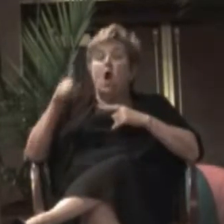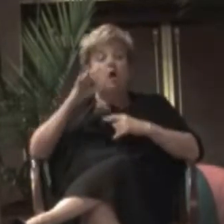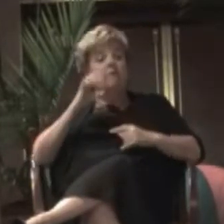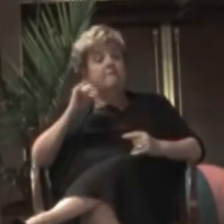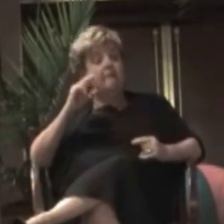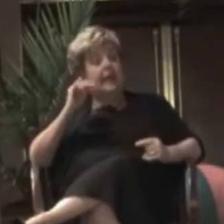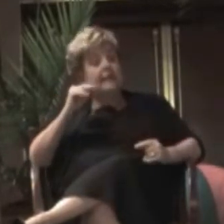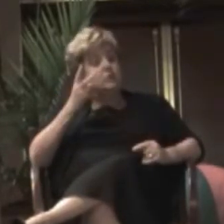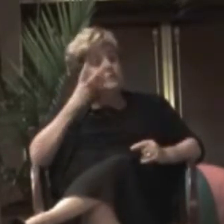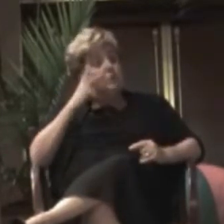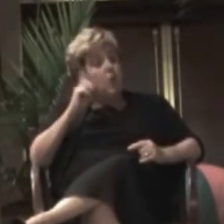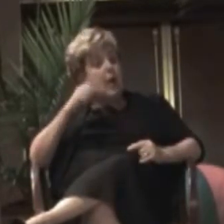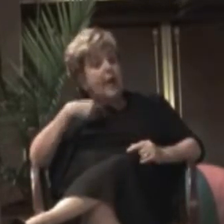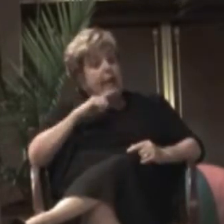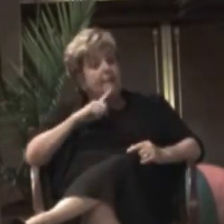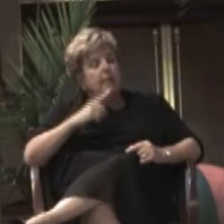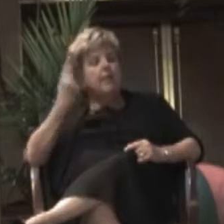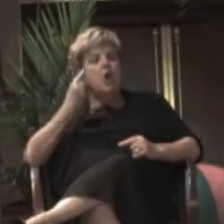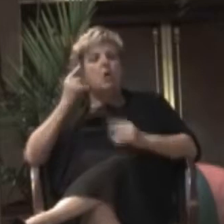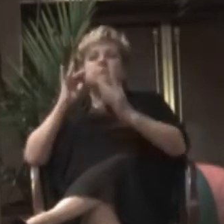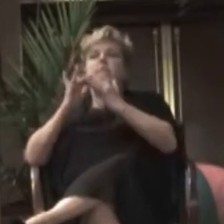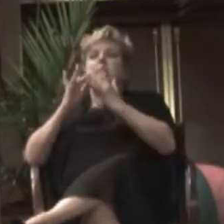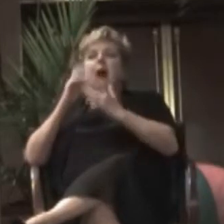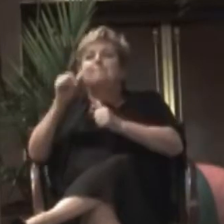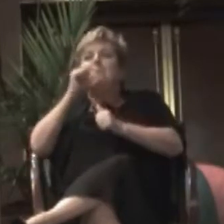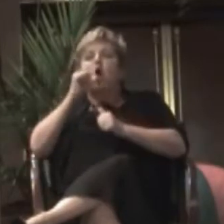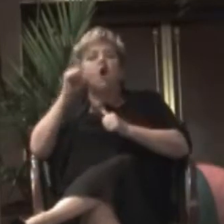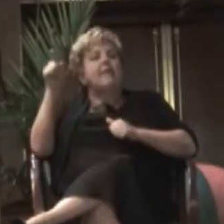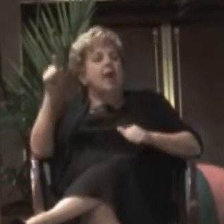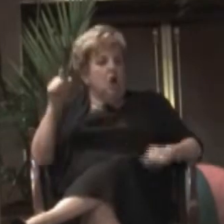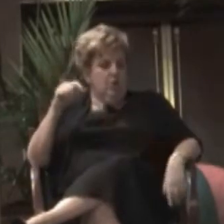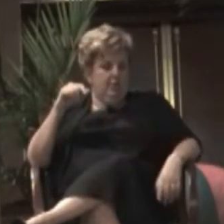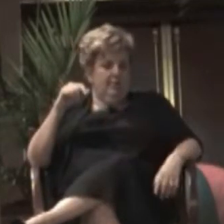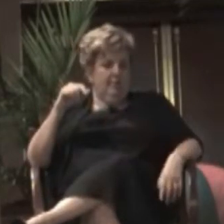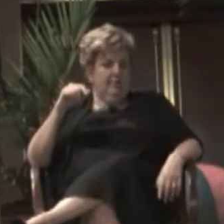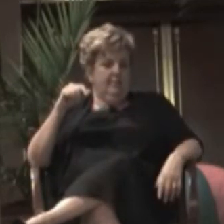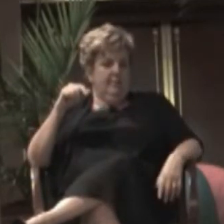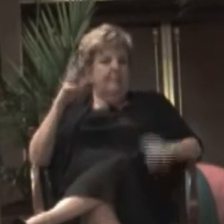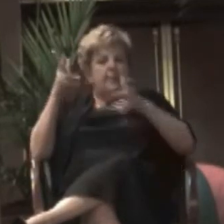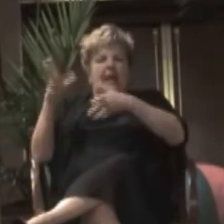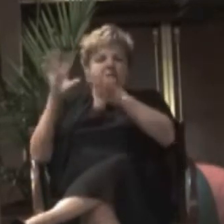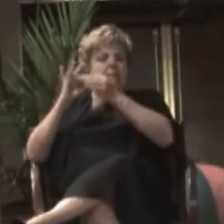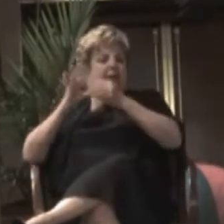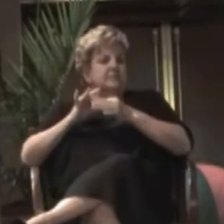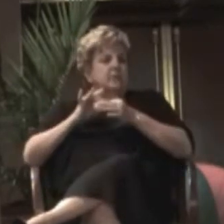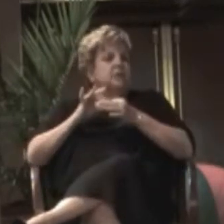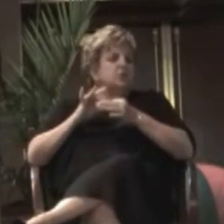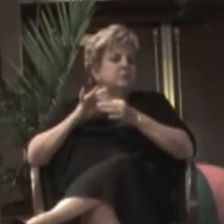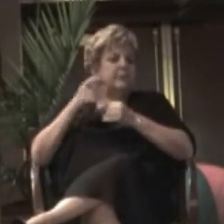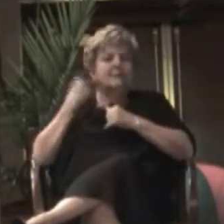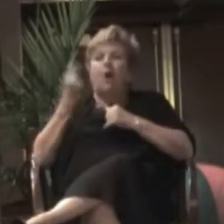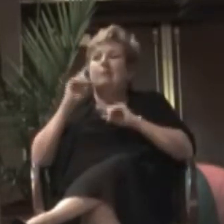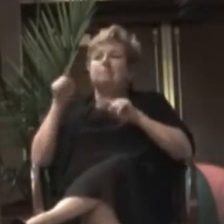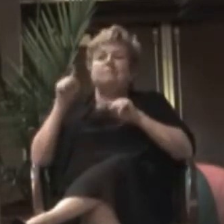Street because that was the most likely place they would find it. They'd leave a message because they knew I'd be there sooner or later. And so